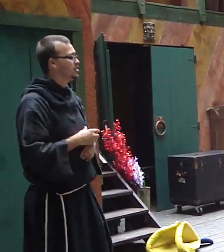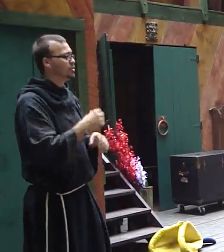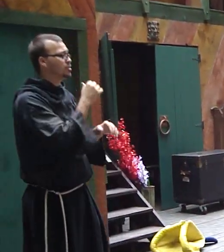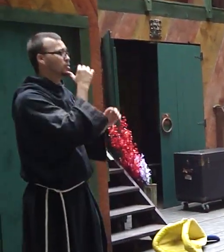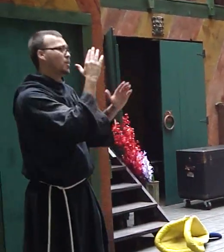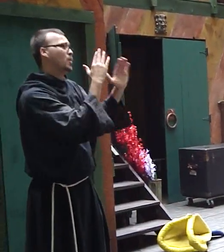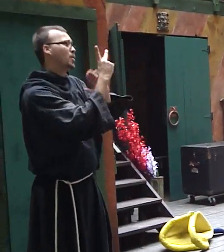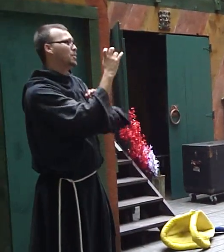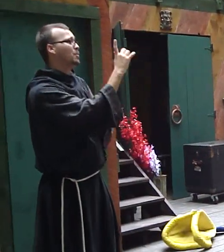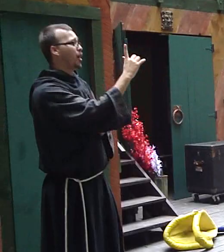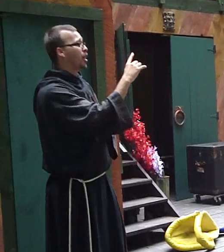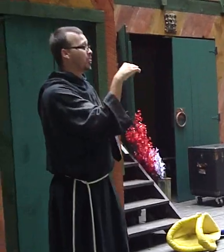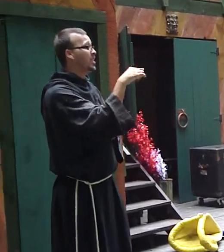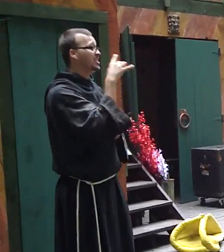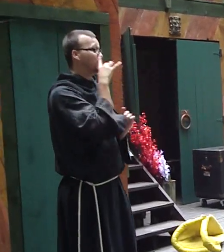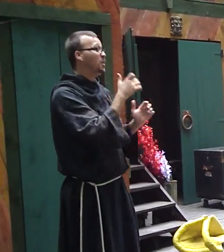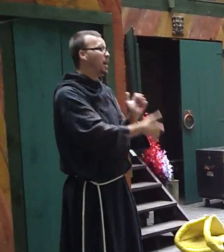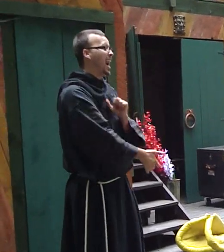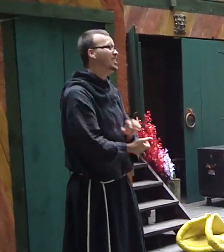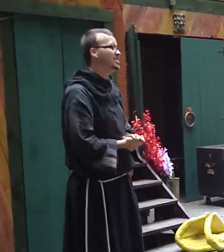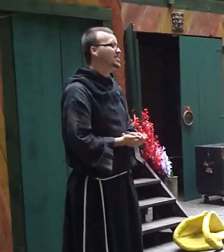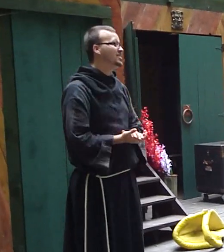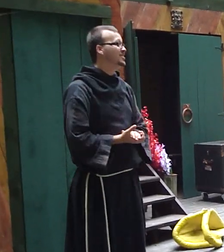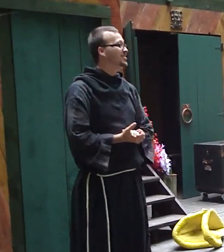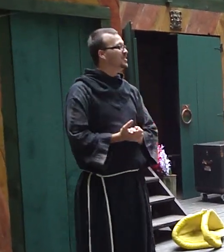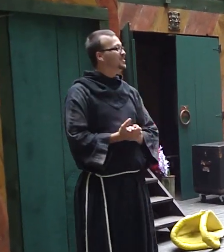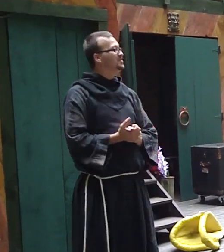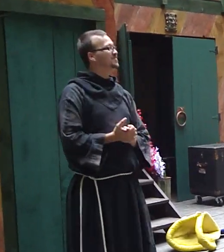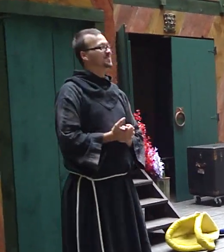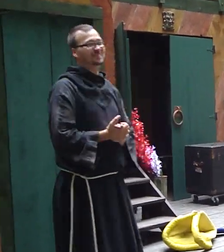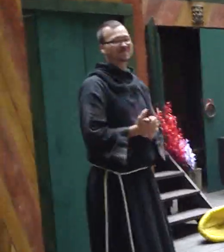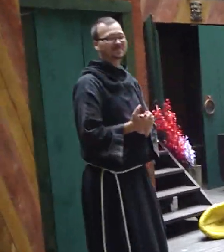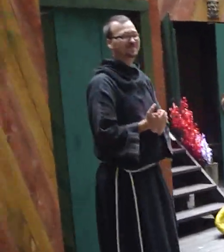Don't you worry, Paul. This too shall pass.